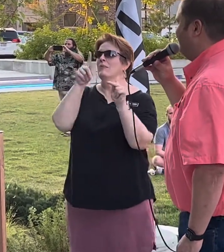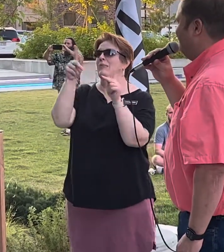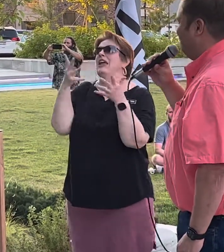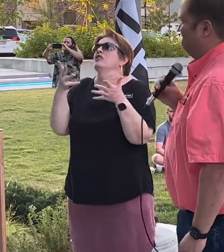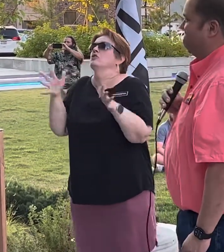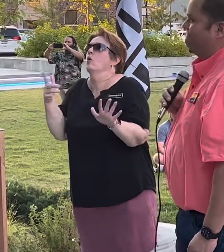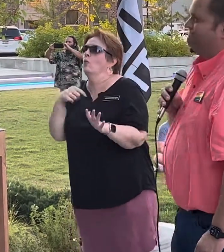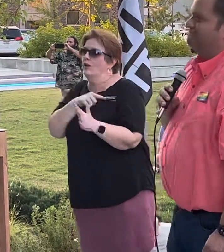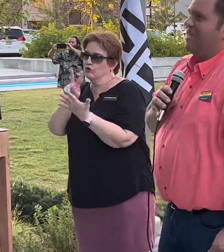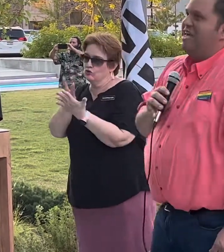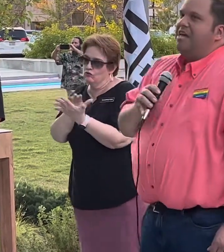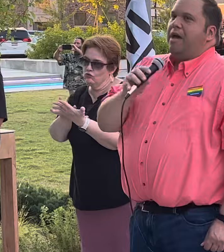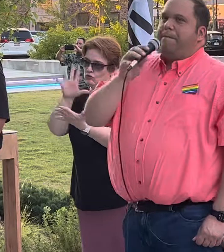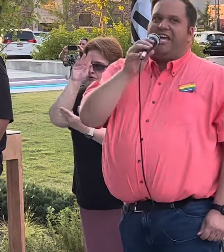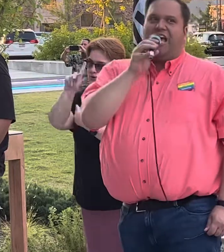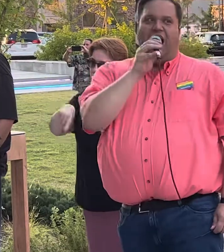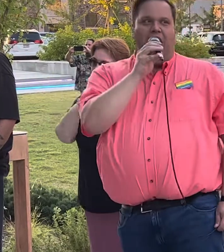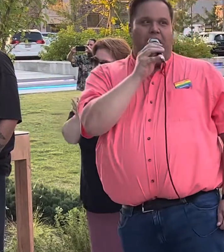about.